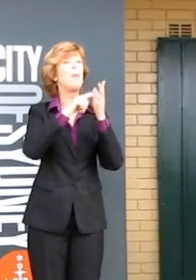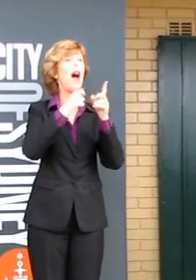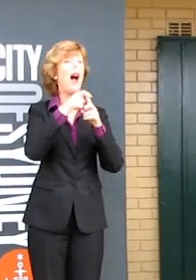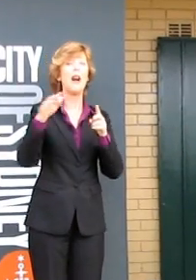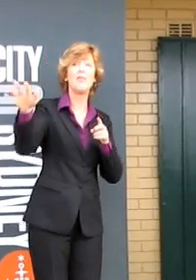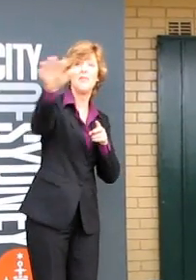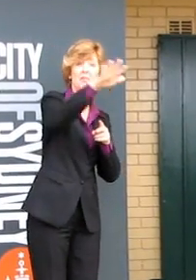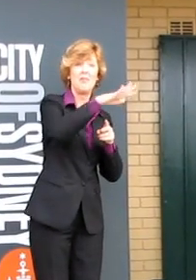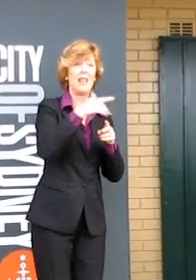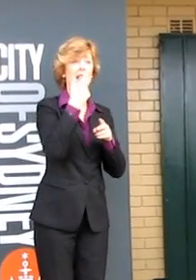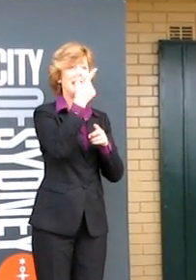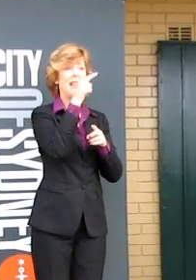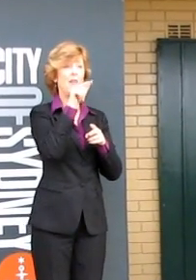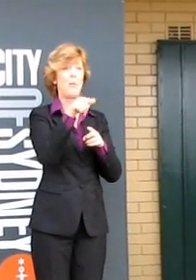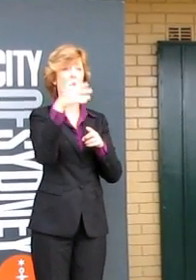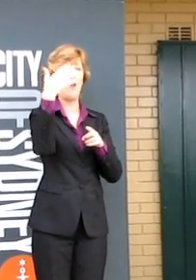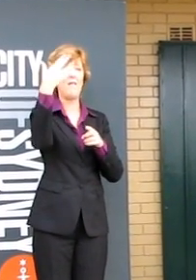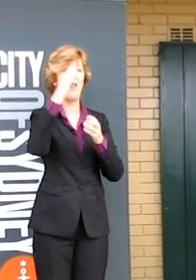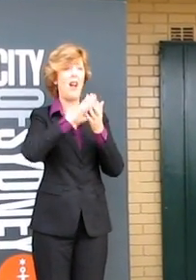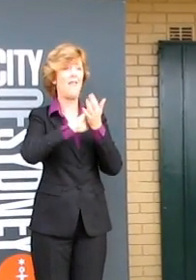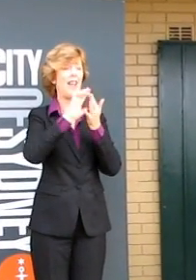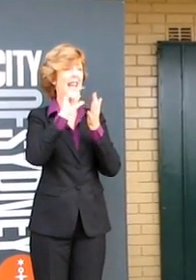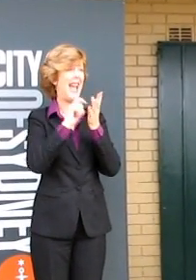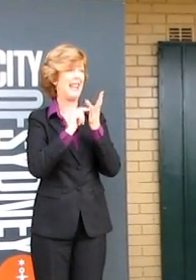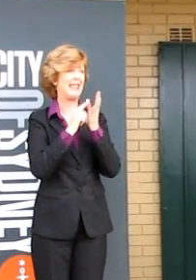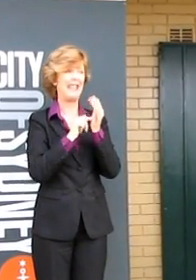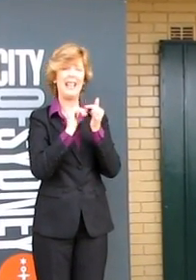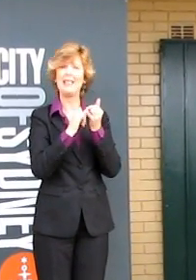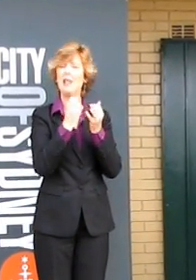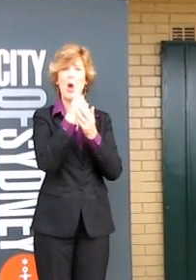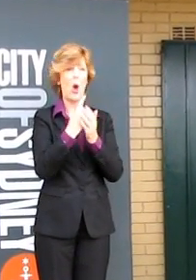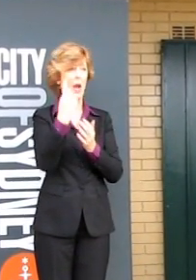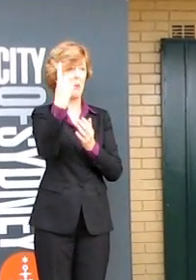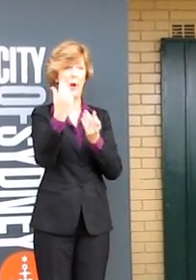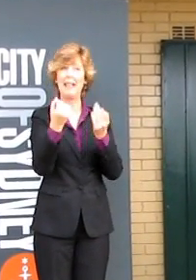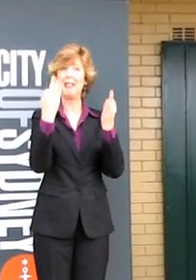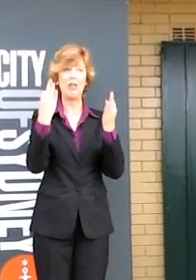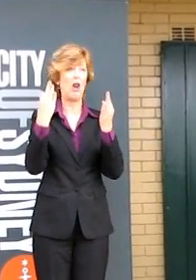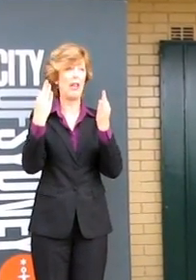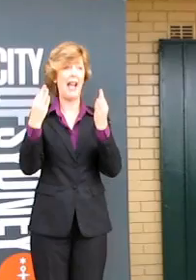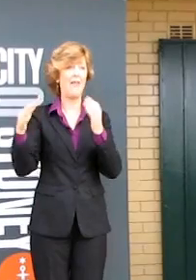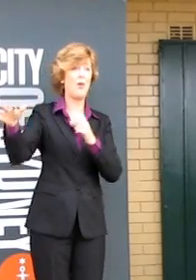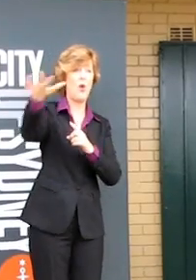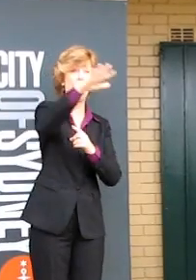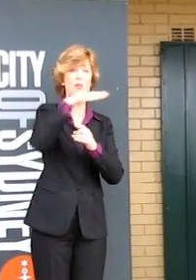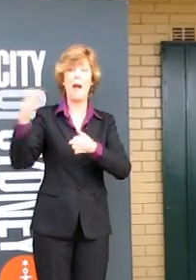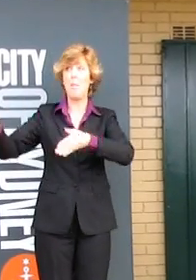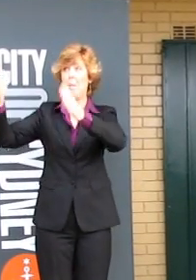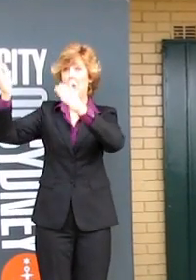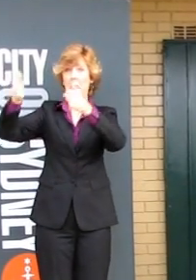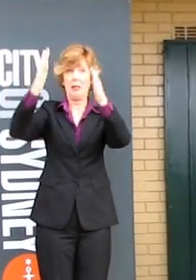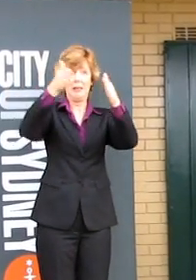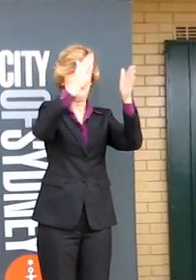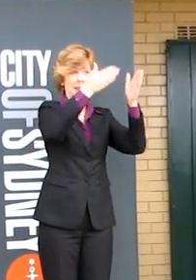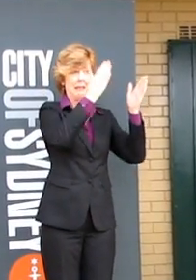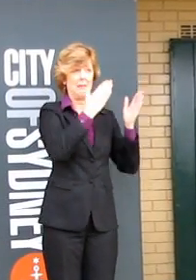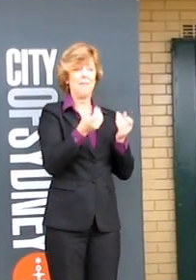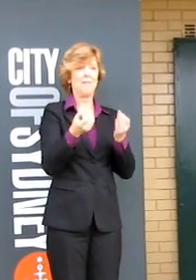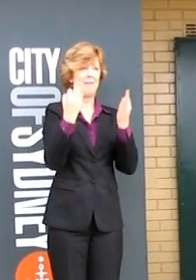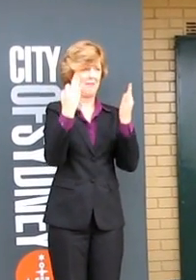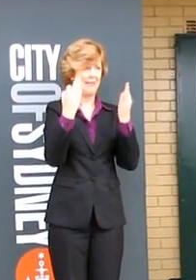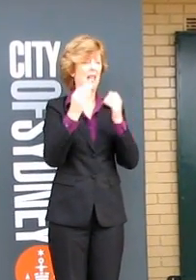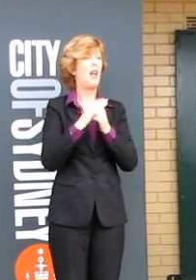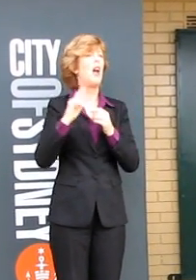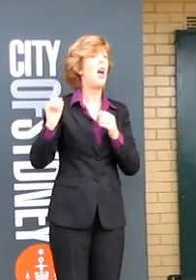hectares. It's the only park in the city that's not overshadowed by surrounding development. It's the first upgrade it's had in